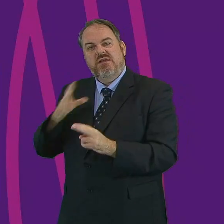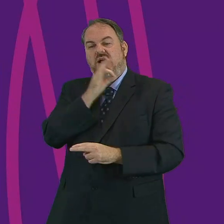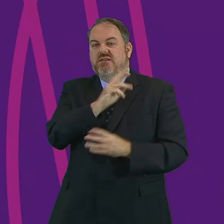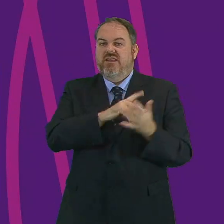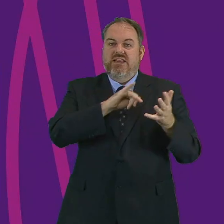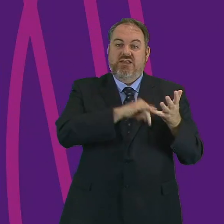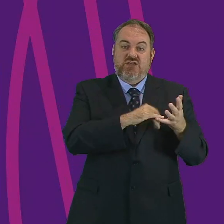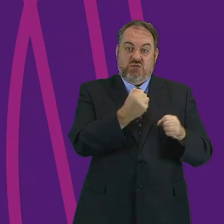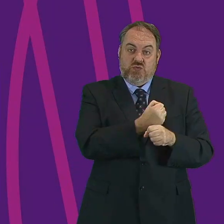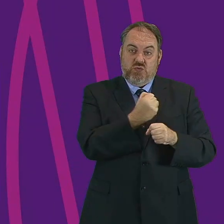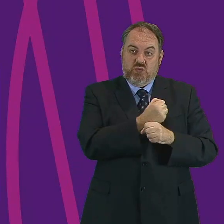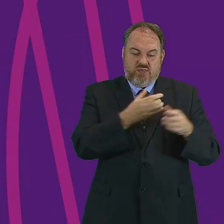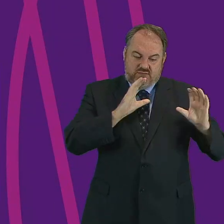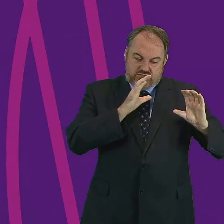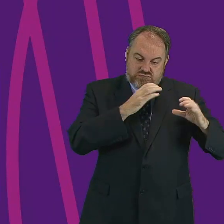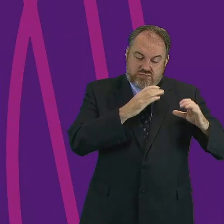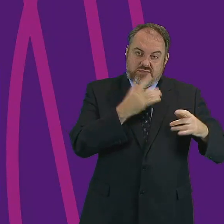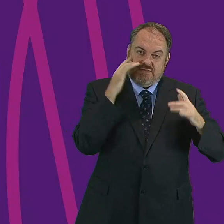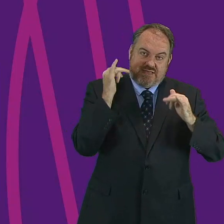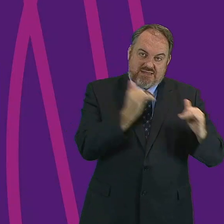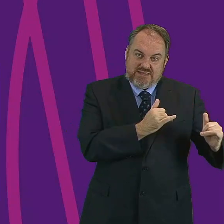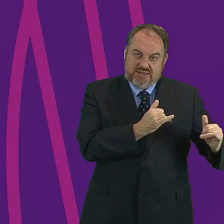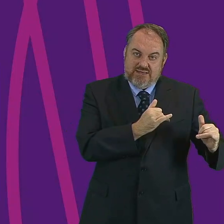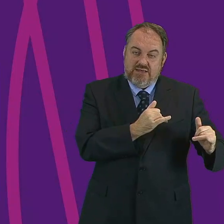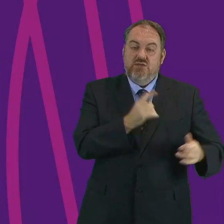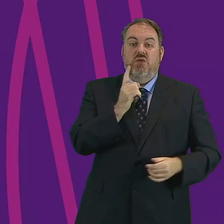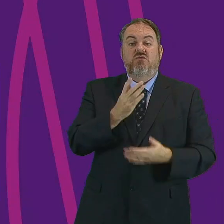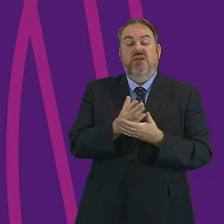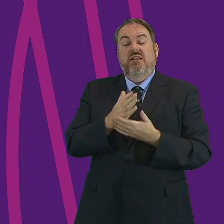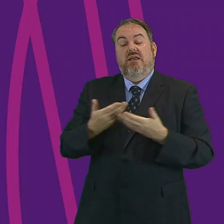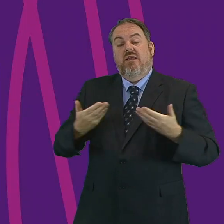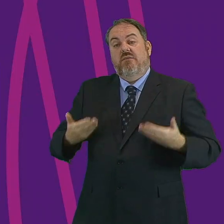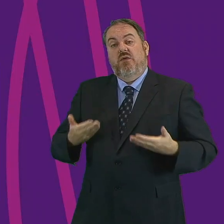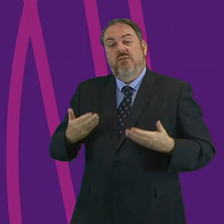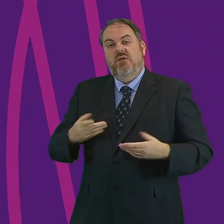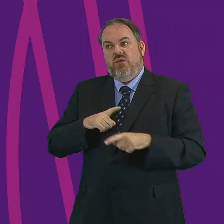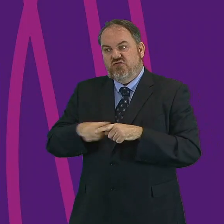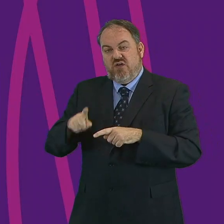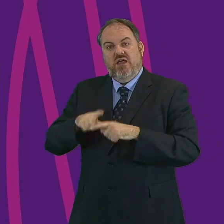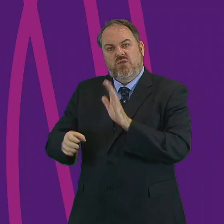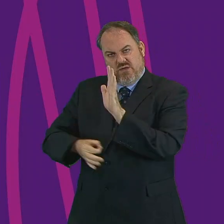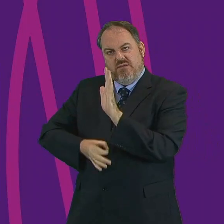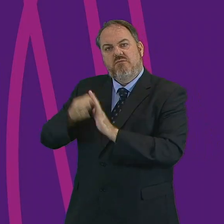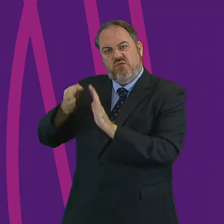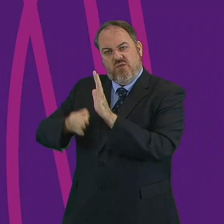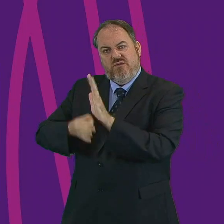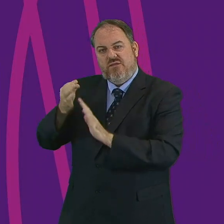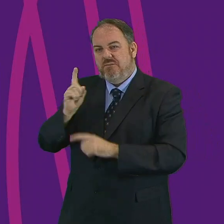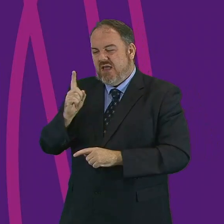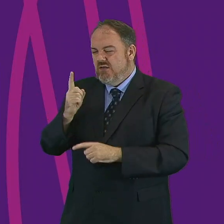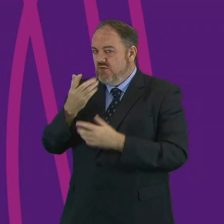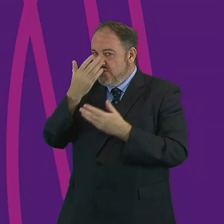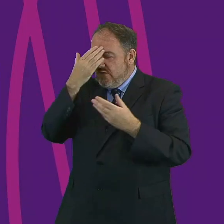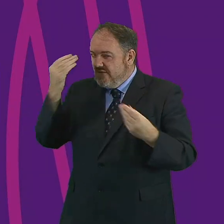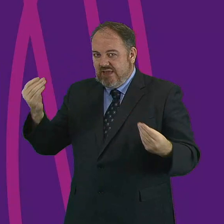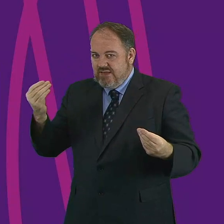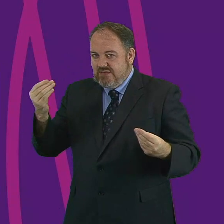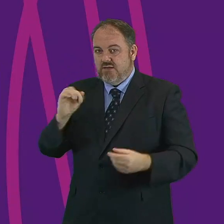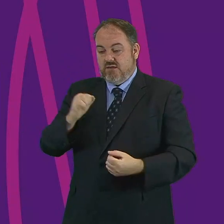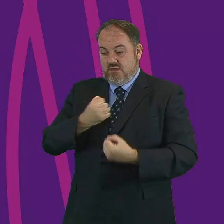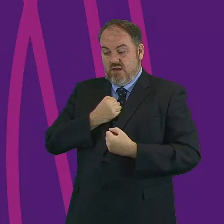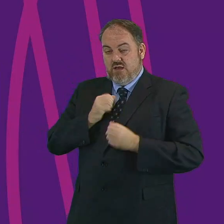will also be secured. We monitor this carefully. I personally monitor this several times a day. We have seen over the last couple of days an